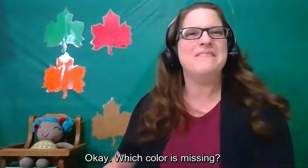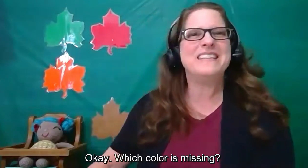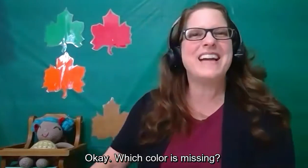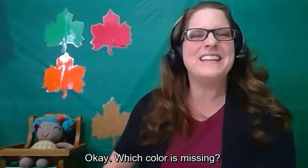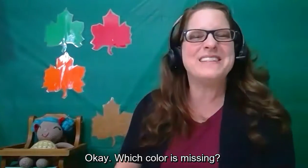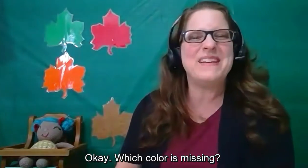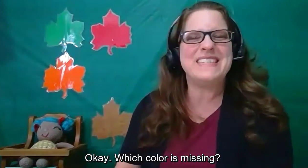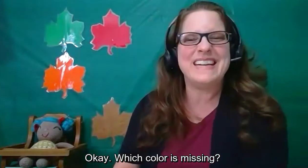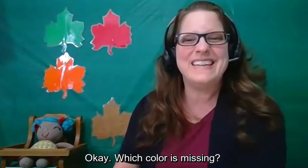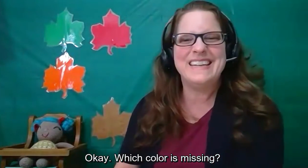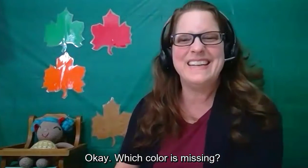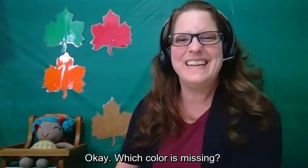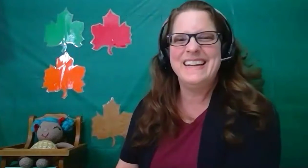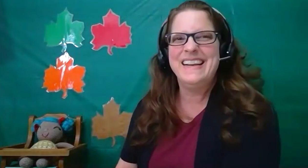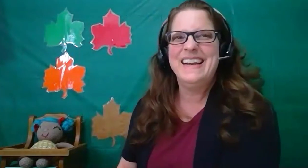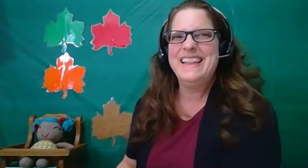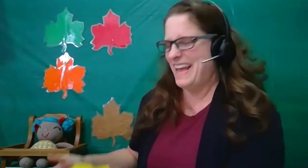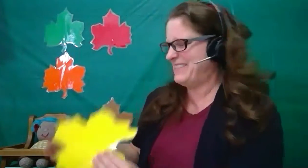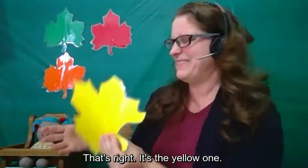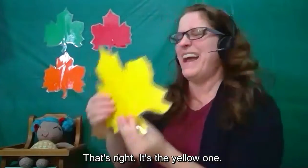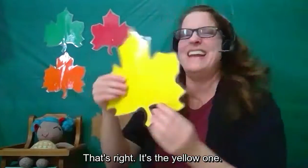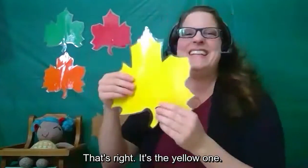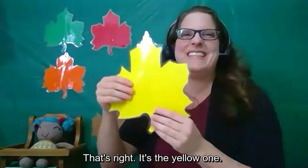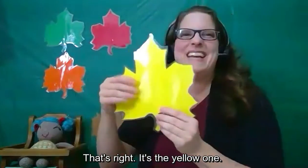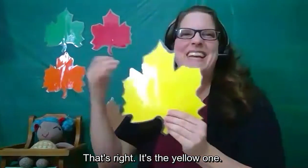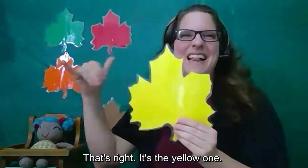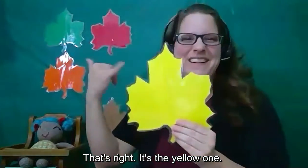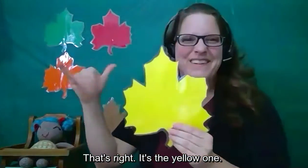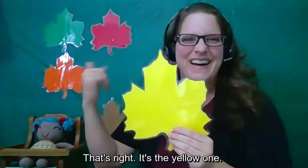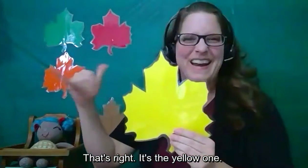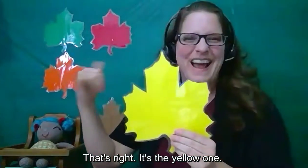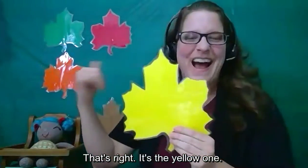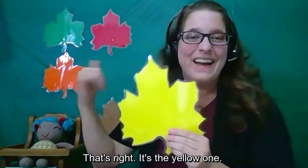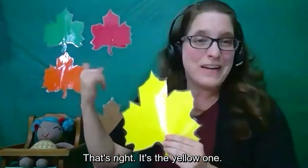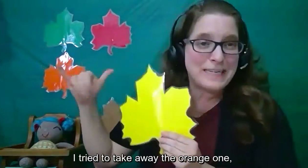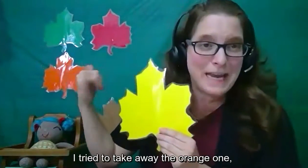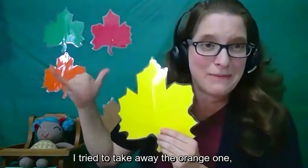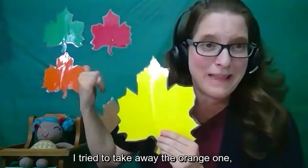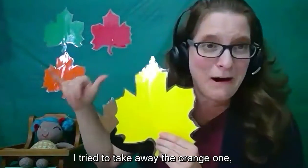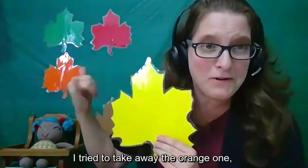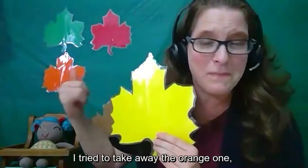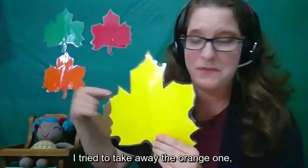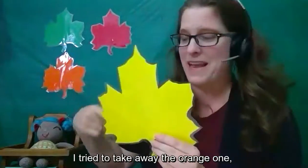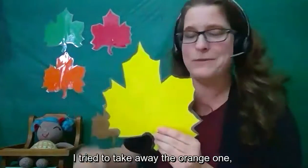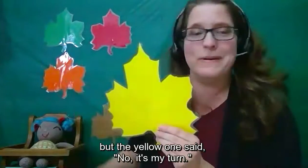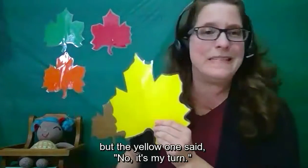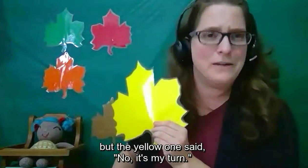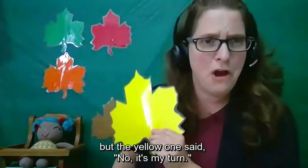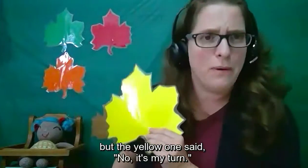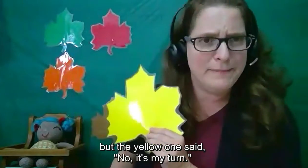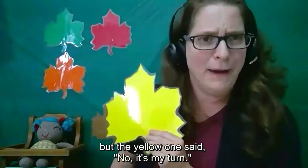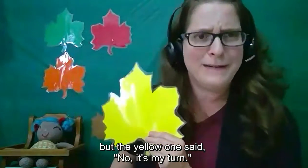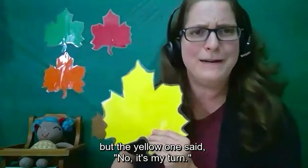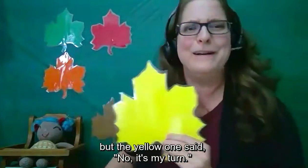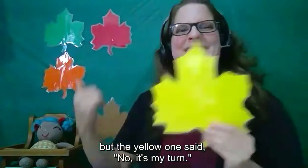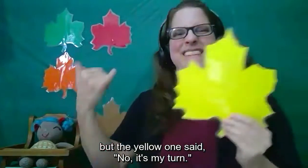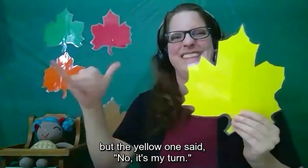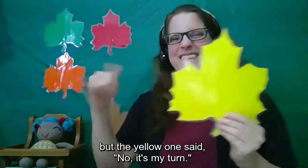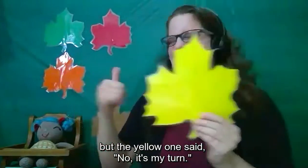Okay, which color is missing? That's right, it's the yellow one. I tried to take away the orange one, but the yellow one said, no, it's my turn. There's